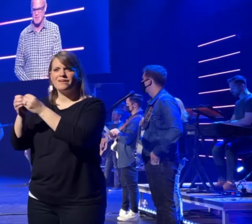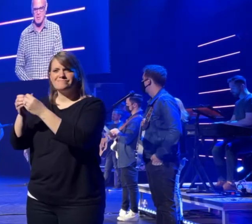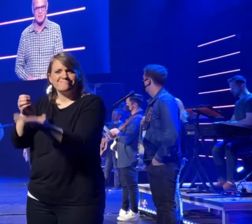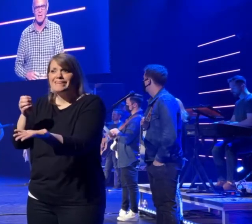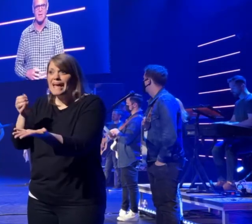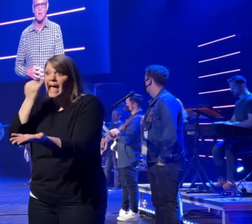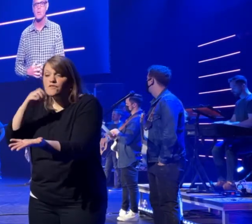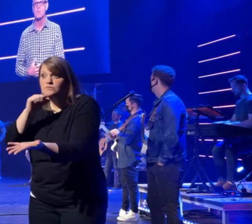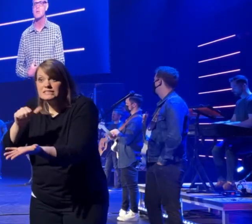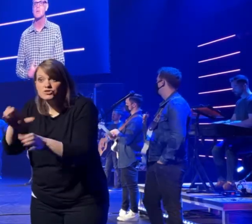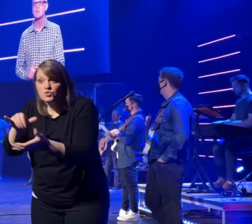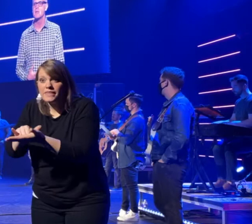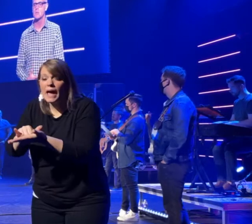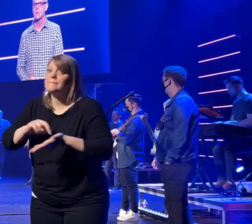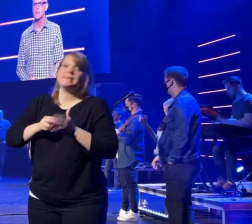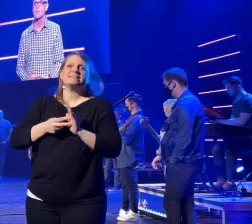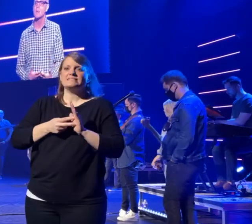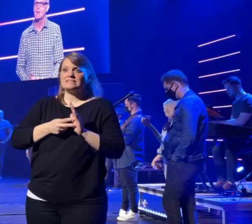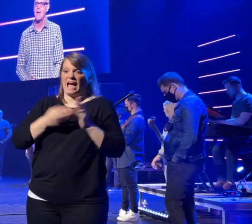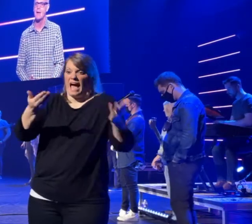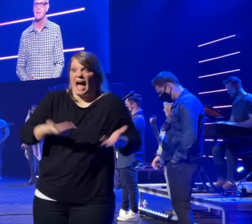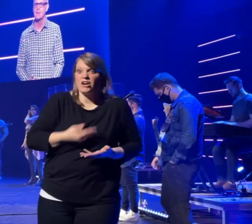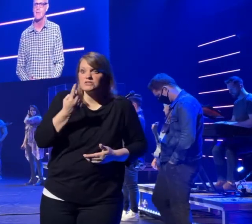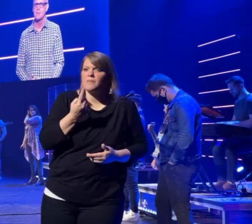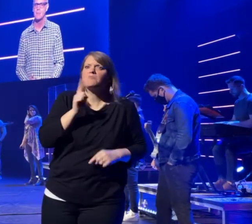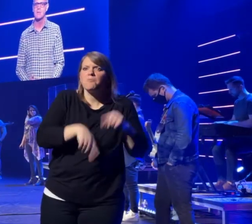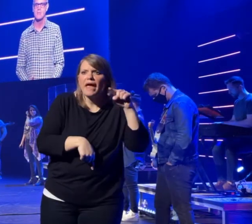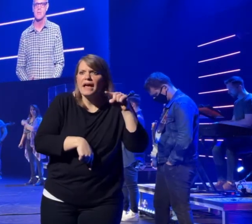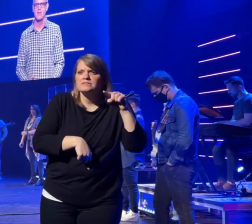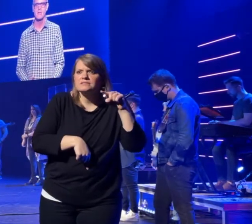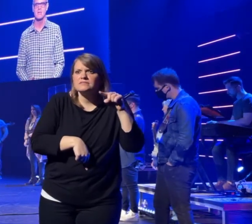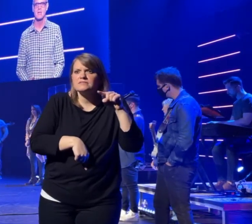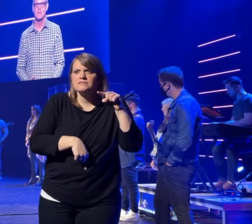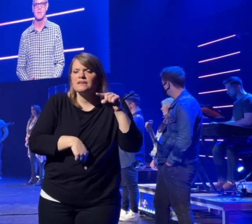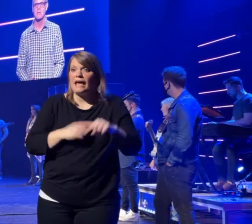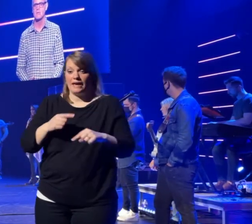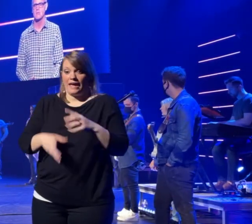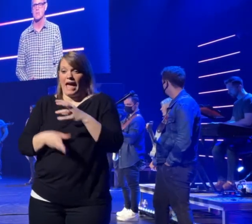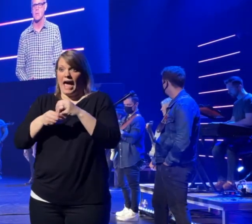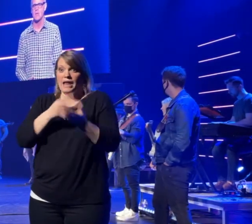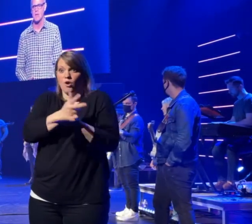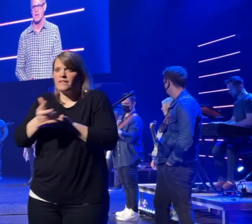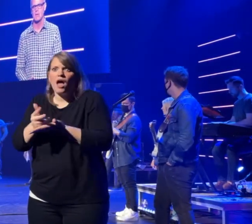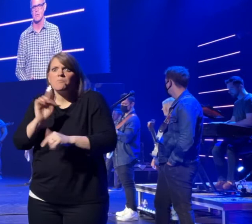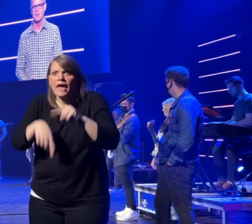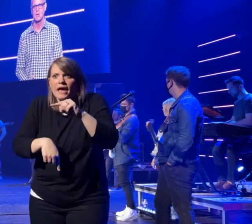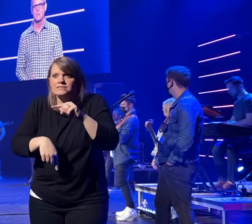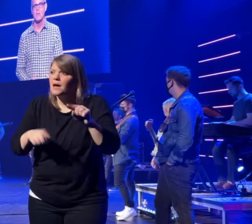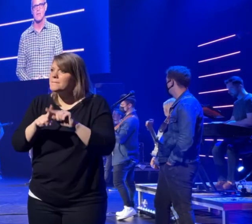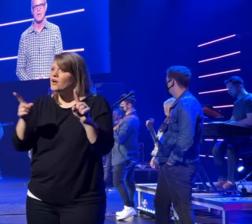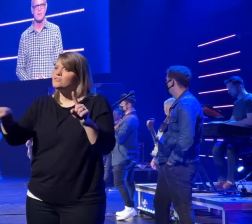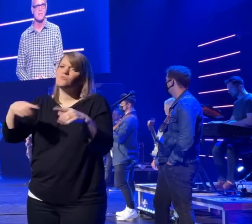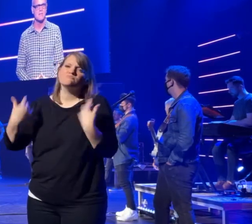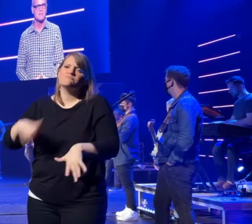any parking lot. We wouldn't be doing the ministry that we're doing, but we can because of your faithfulness and giving to the ministry. So I want to thank you. We